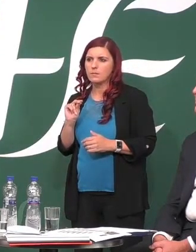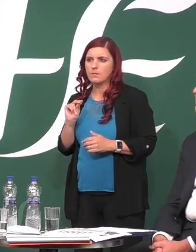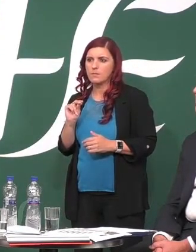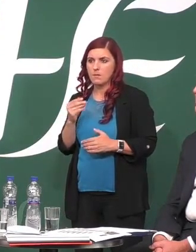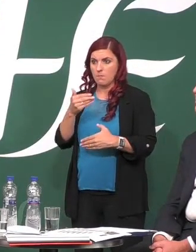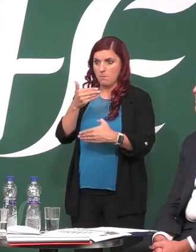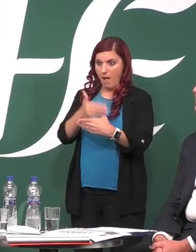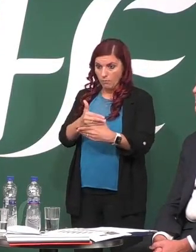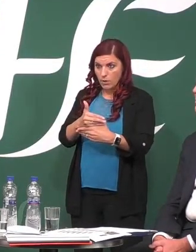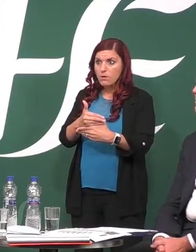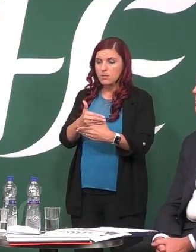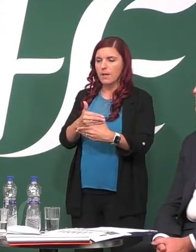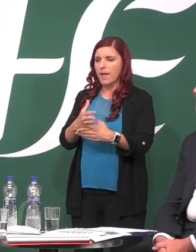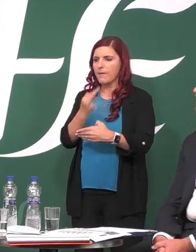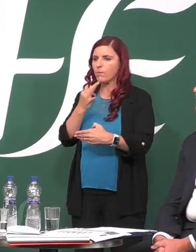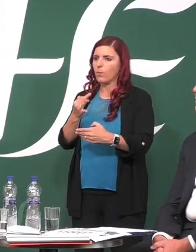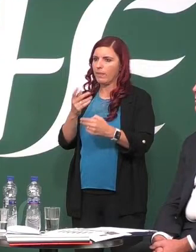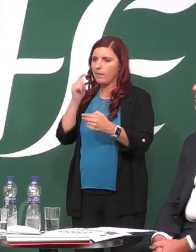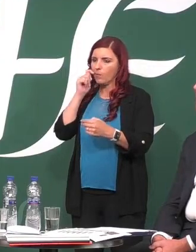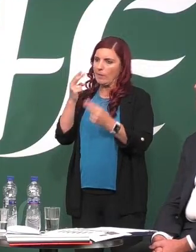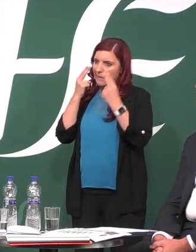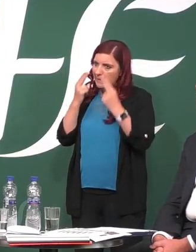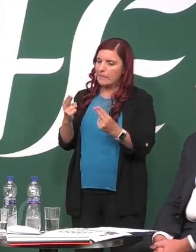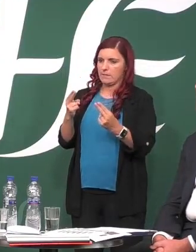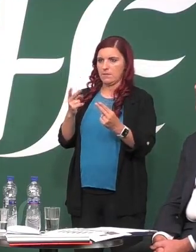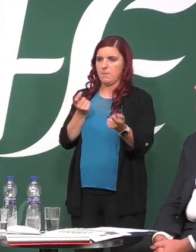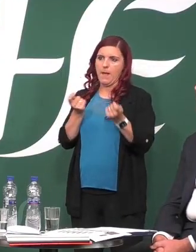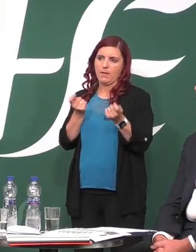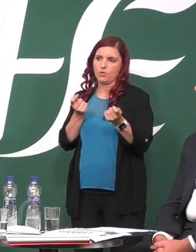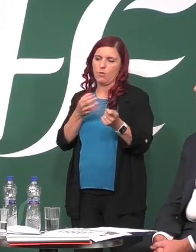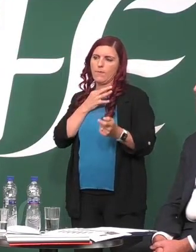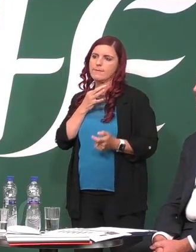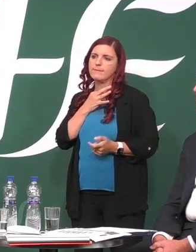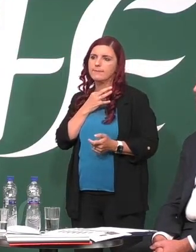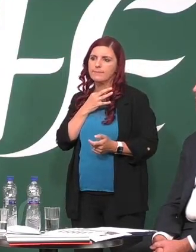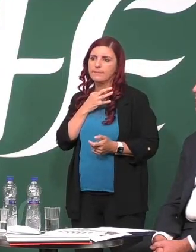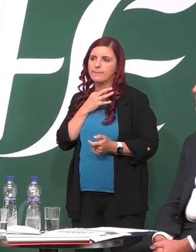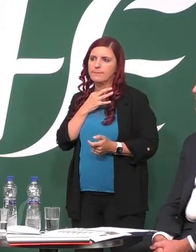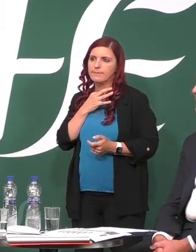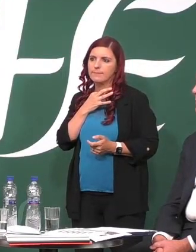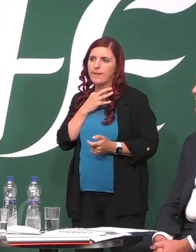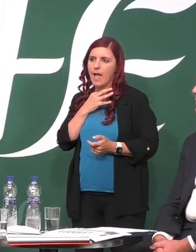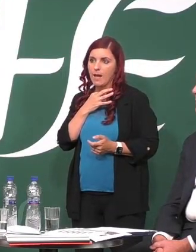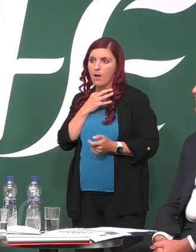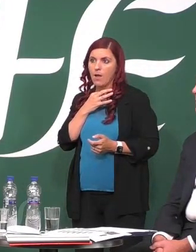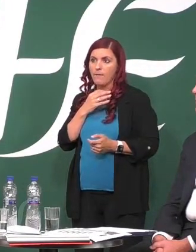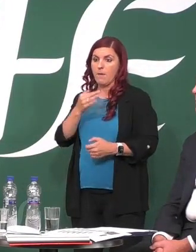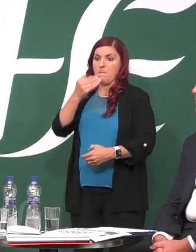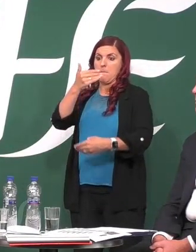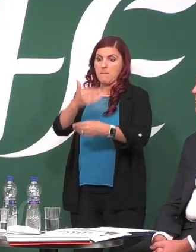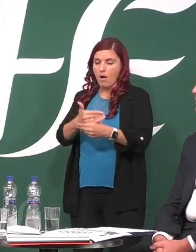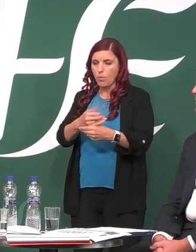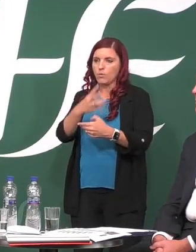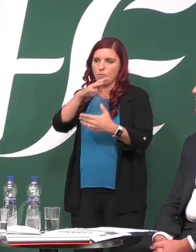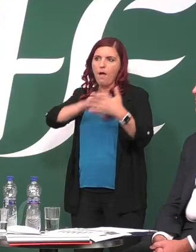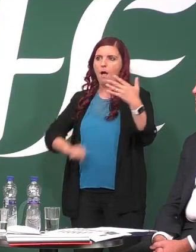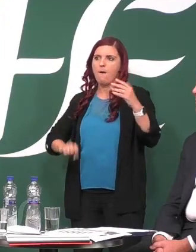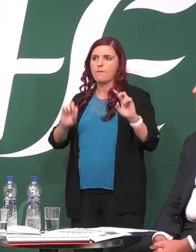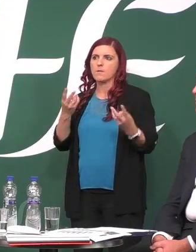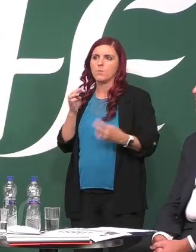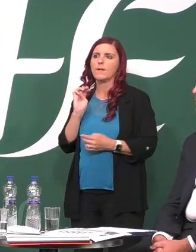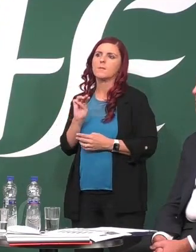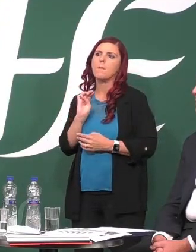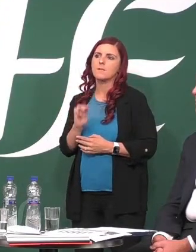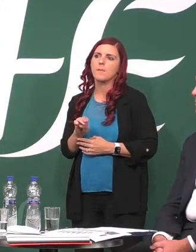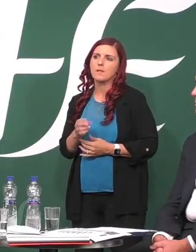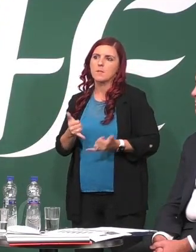ones that we think are necessary to manage the risk. And we would try to reduce those as quickly as possible, and to engage with people to